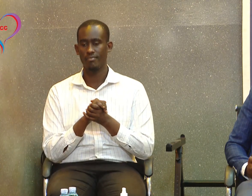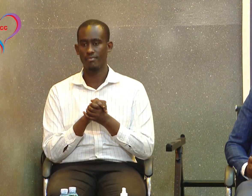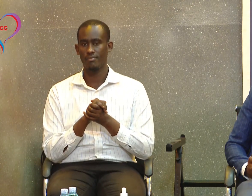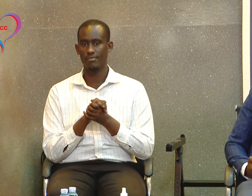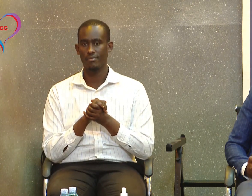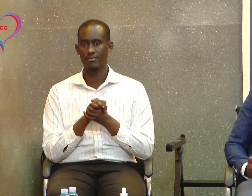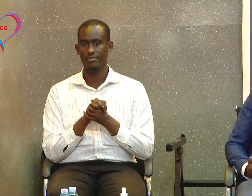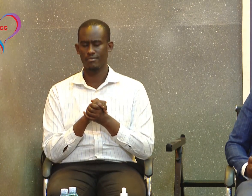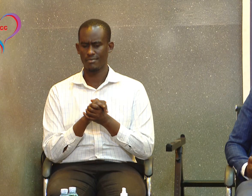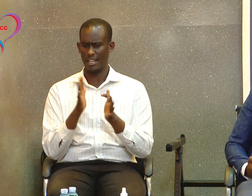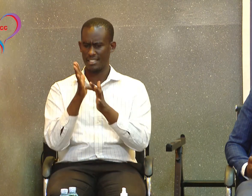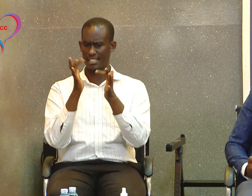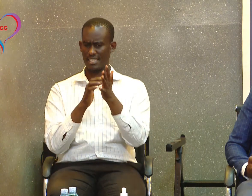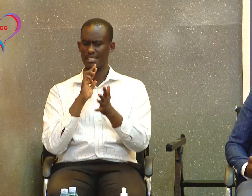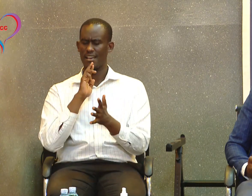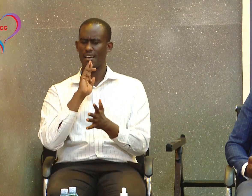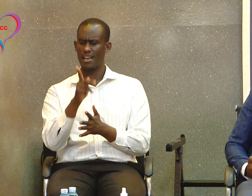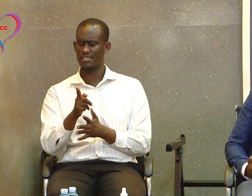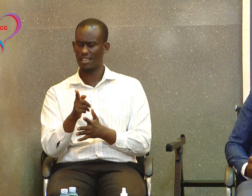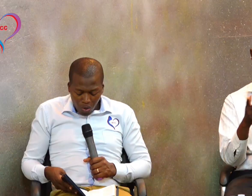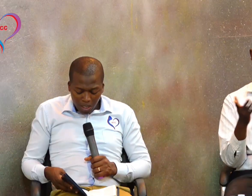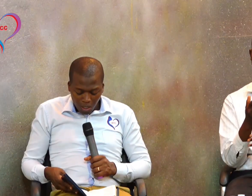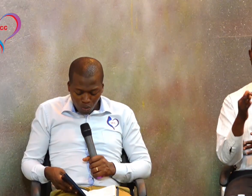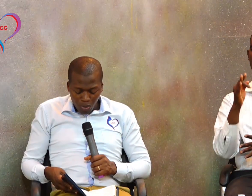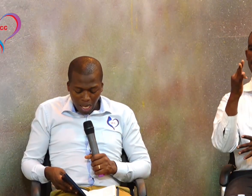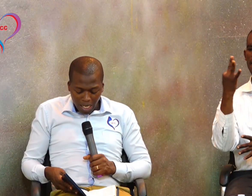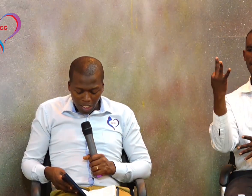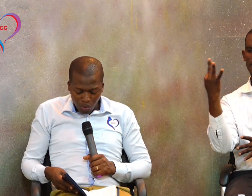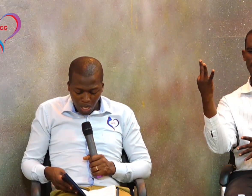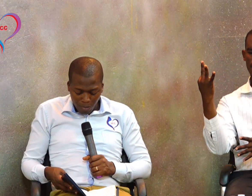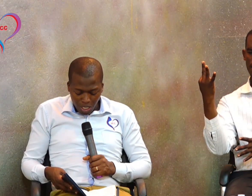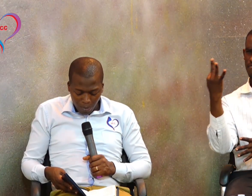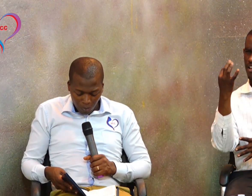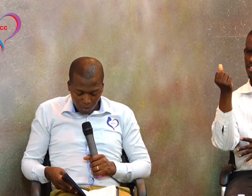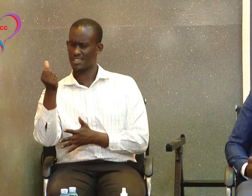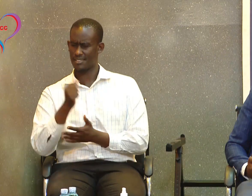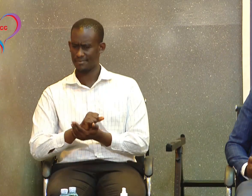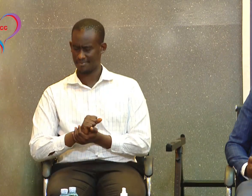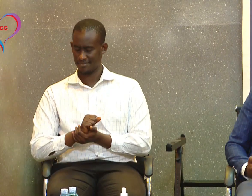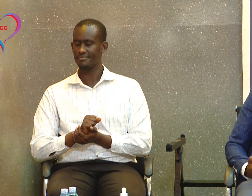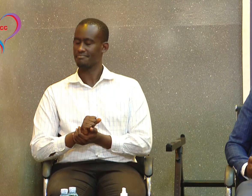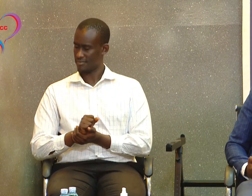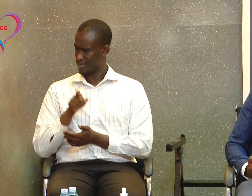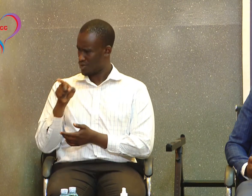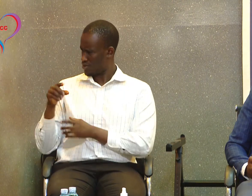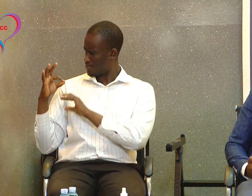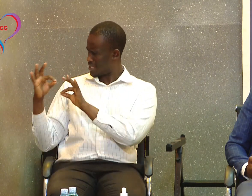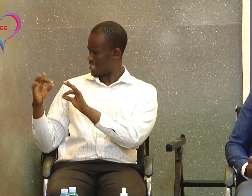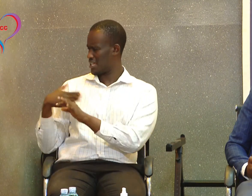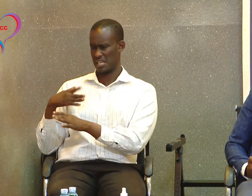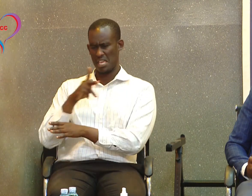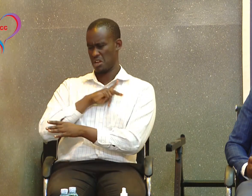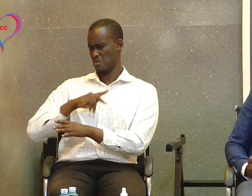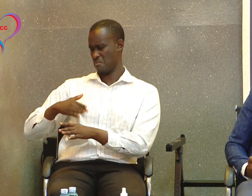obudde n'amuddamu. And Jesus answered him in verse 36. Mu lunyo lwa 36 Yesu n'amuddamu. My kingdom is not of this world. N'amugamba